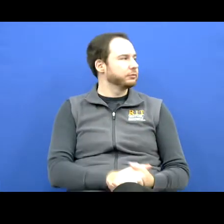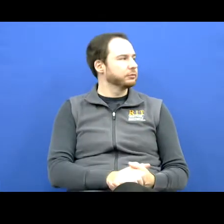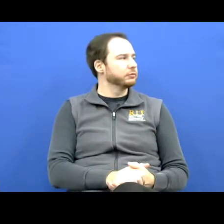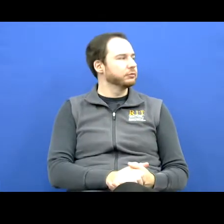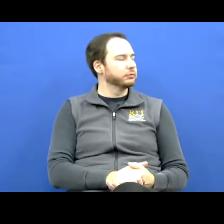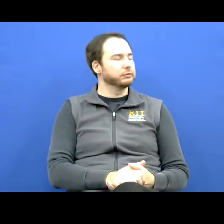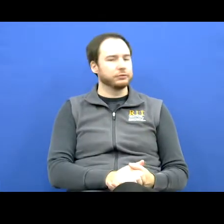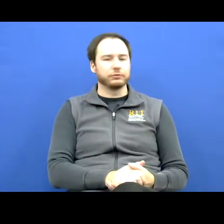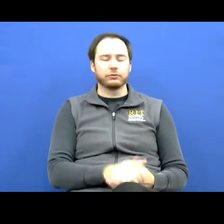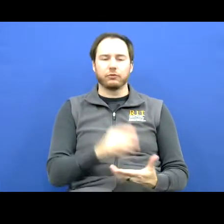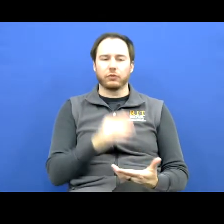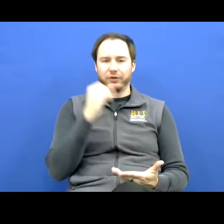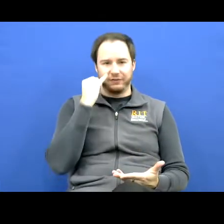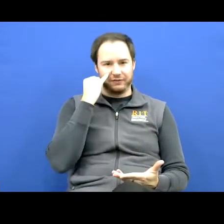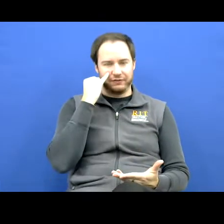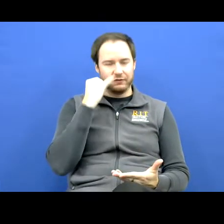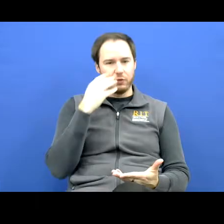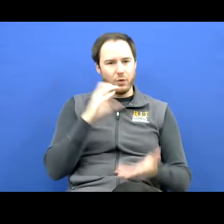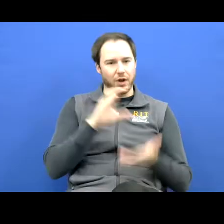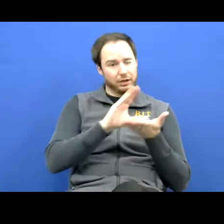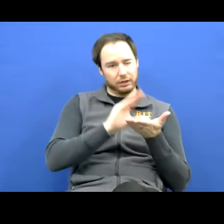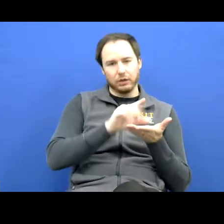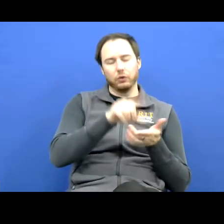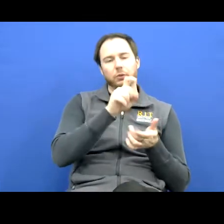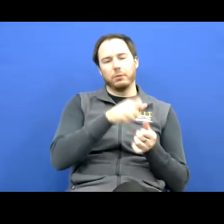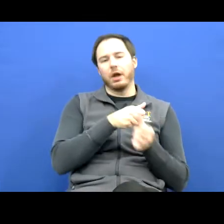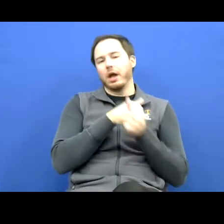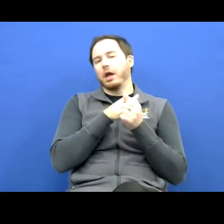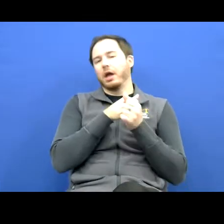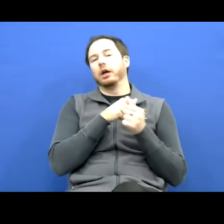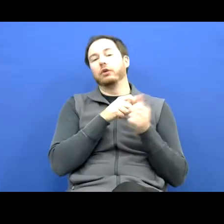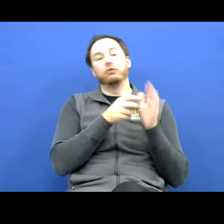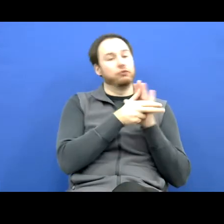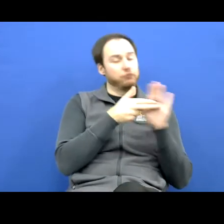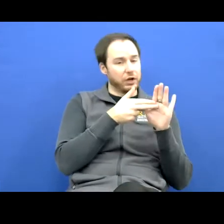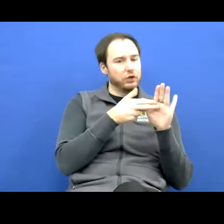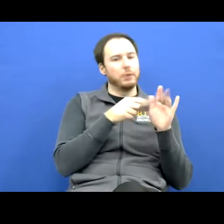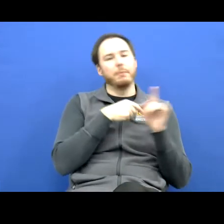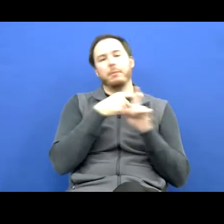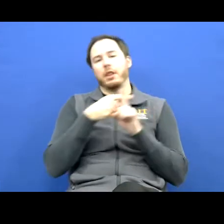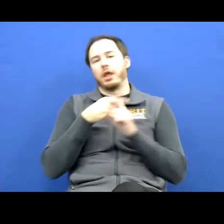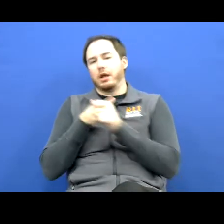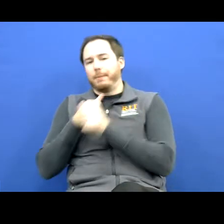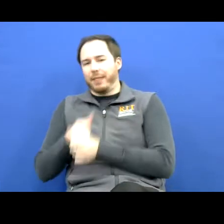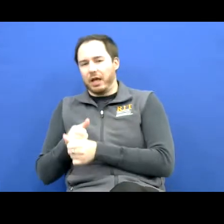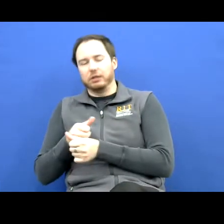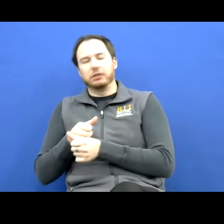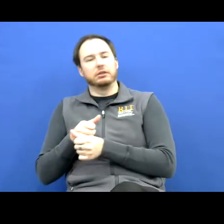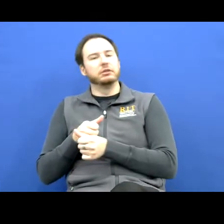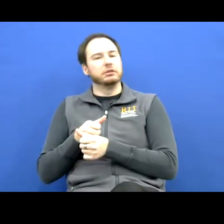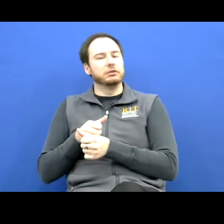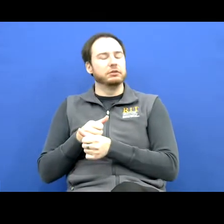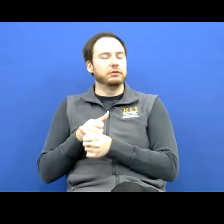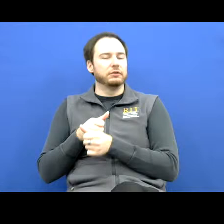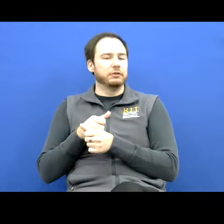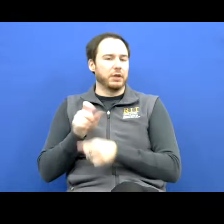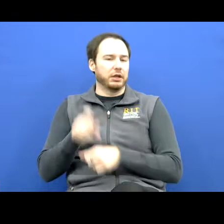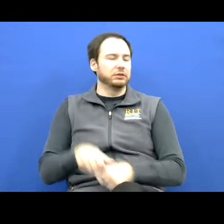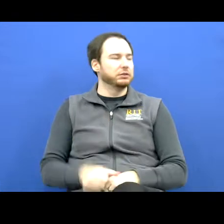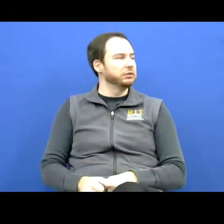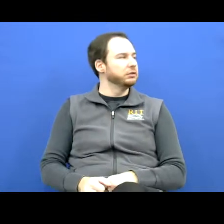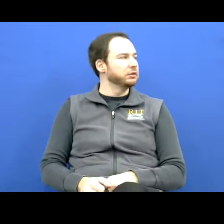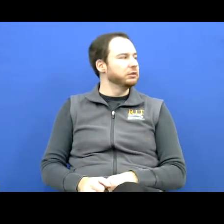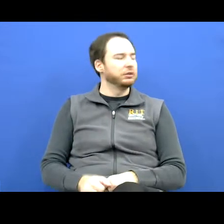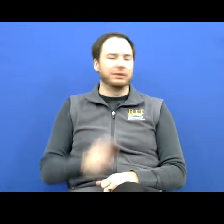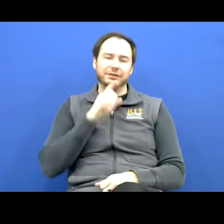To get that discount, you'd have to be registered and be compliant with that registry. It's